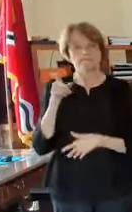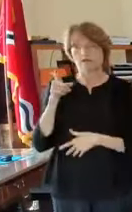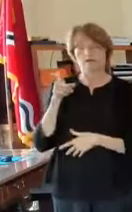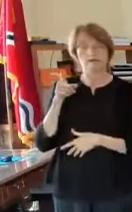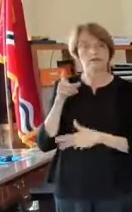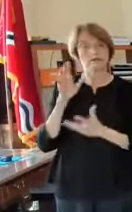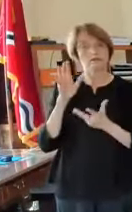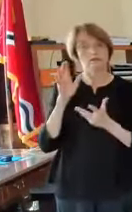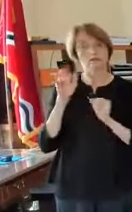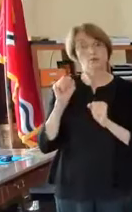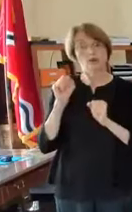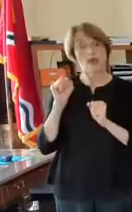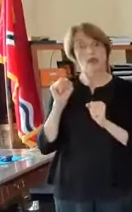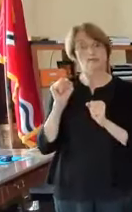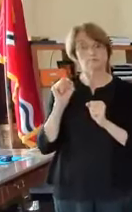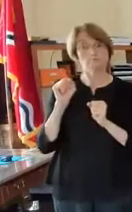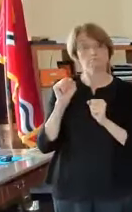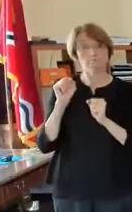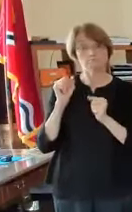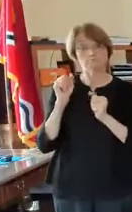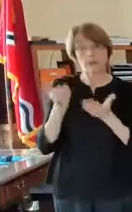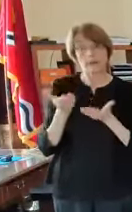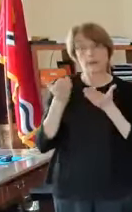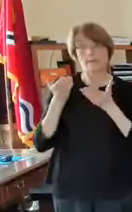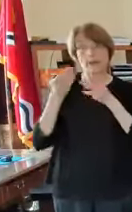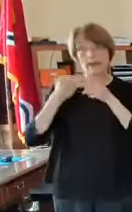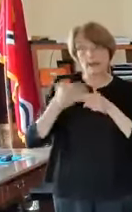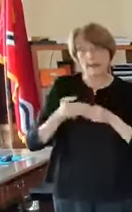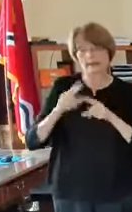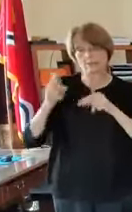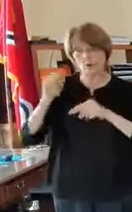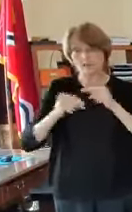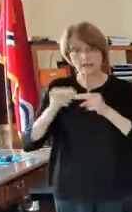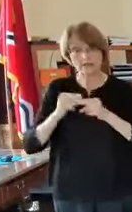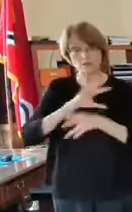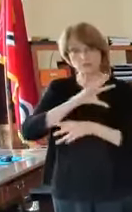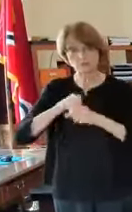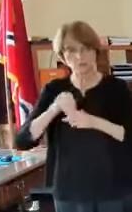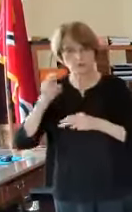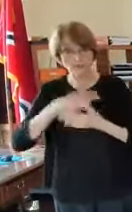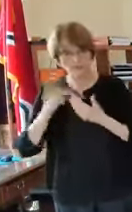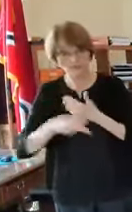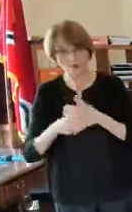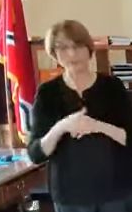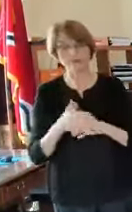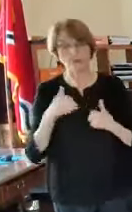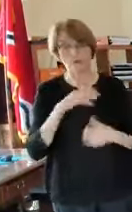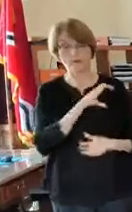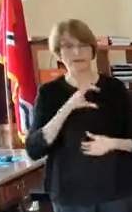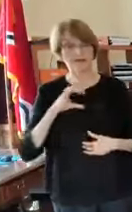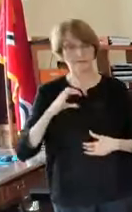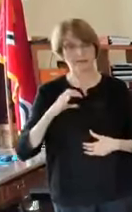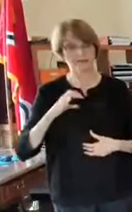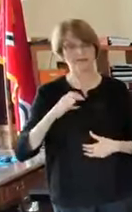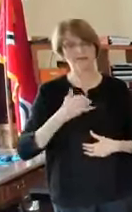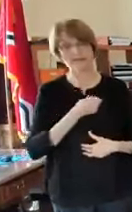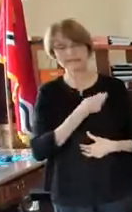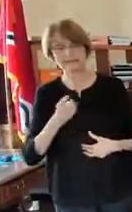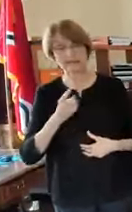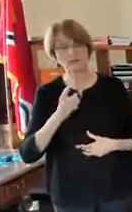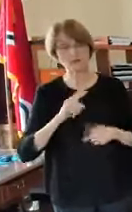nominating LRA-owned buildings to be included in the program. There's a committee which is made up of some residents,